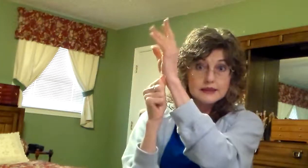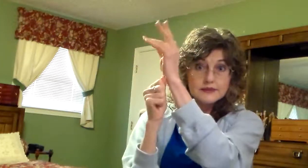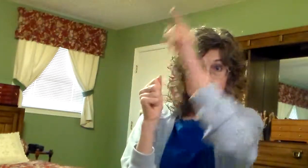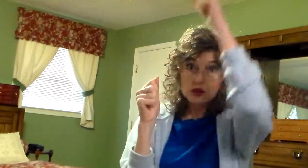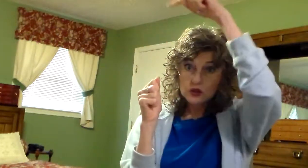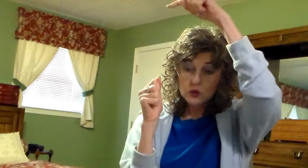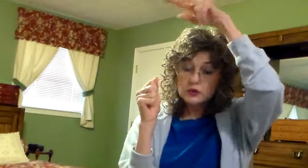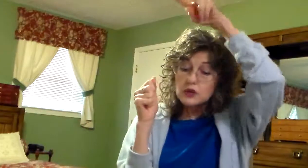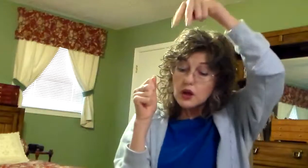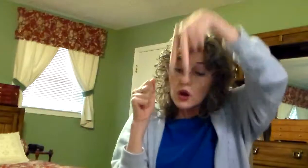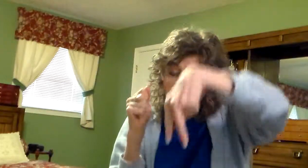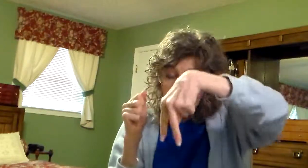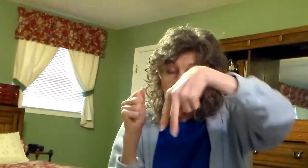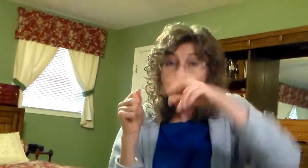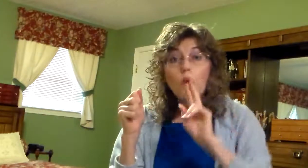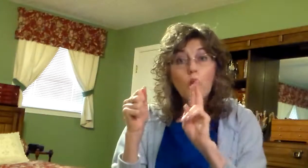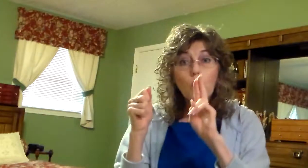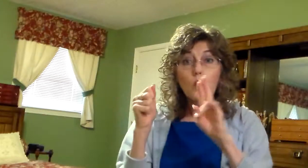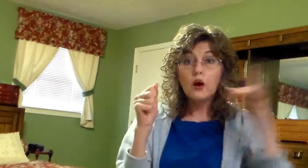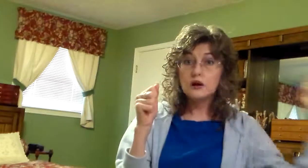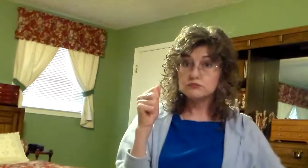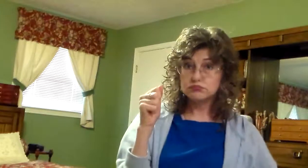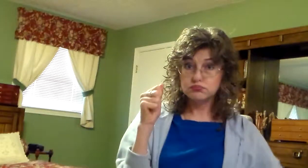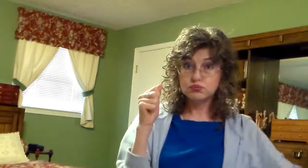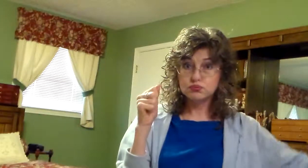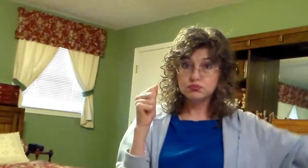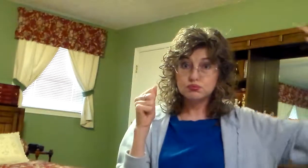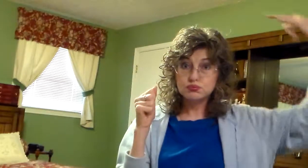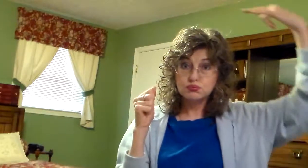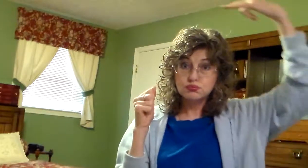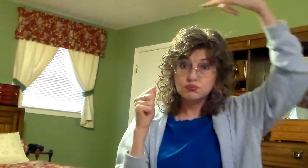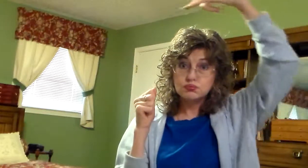and broken shackles that lie at my feet when I'm at home in New York